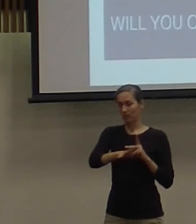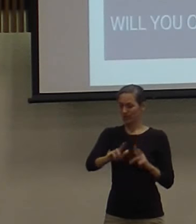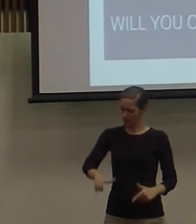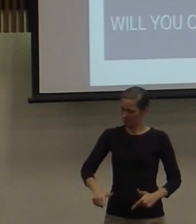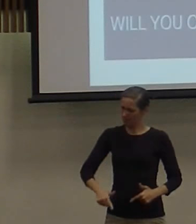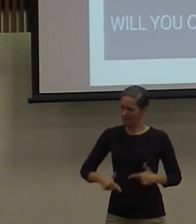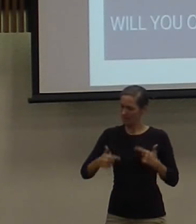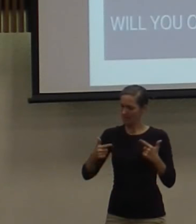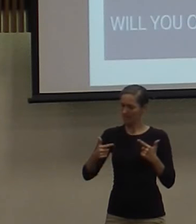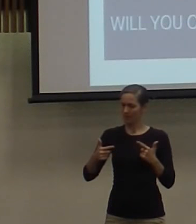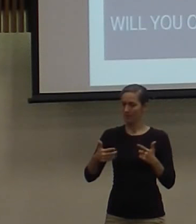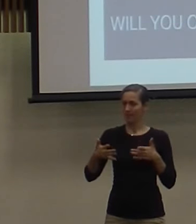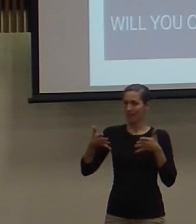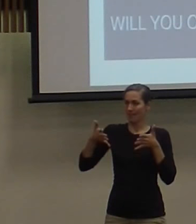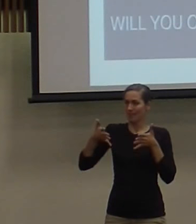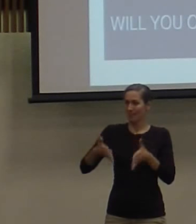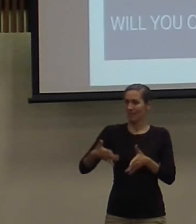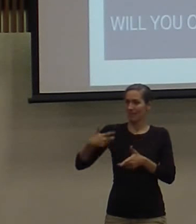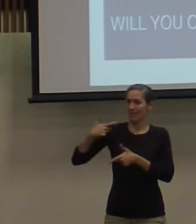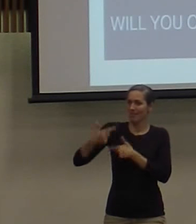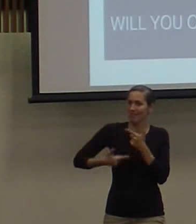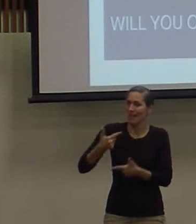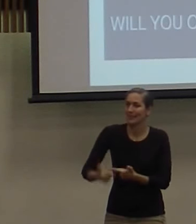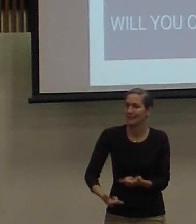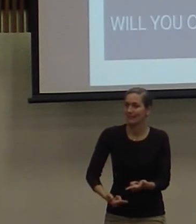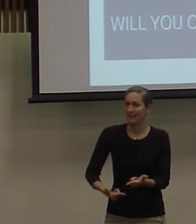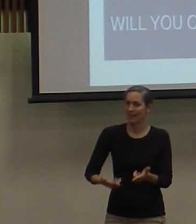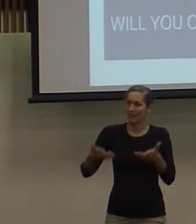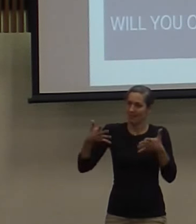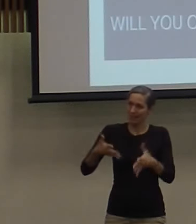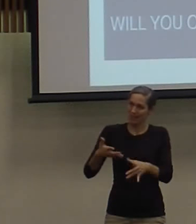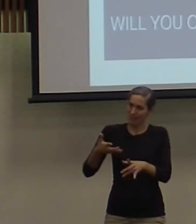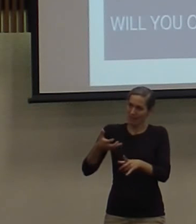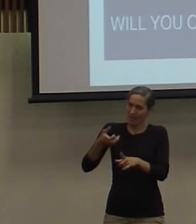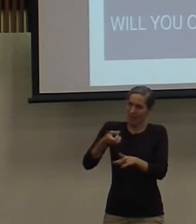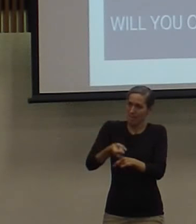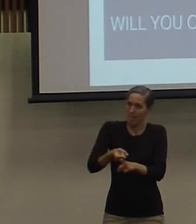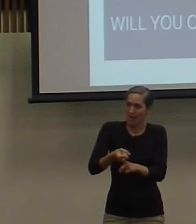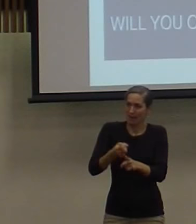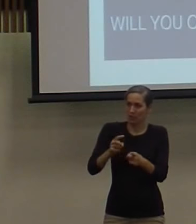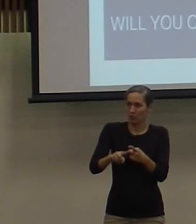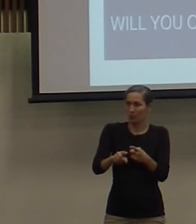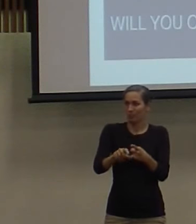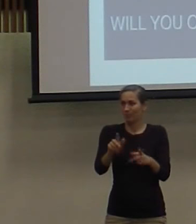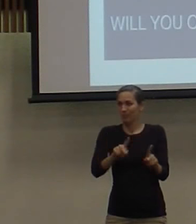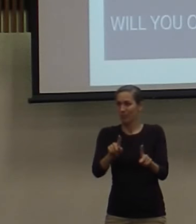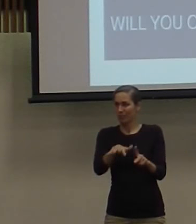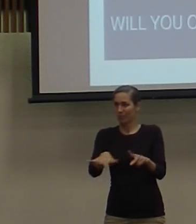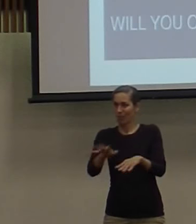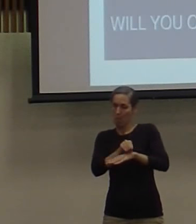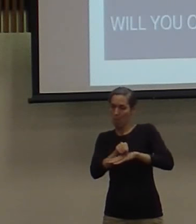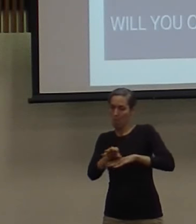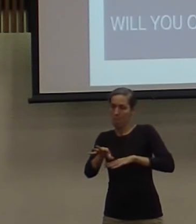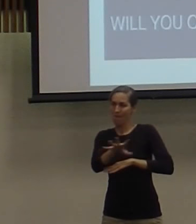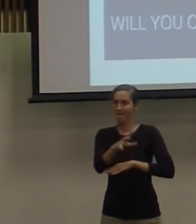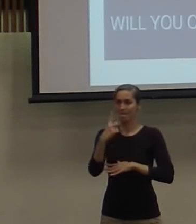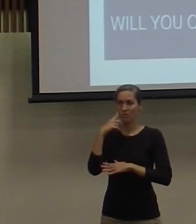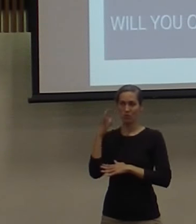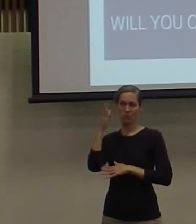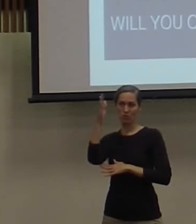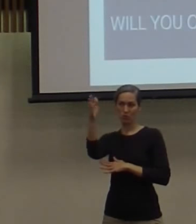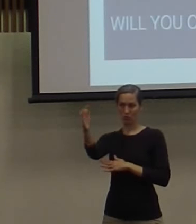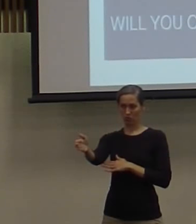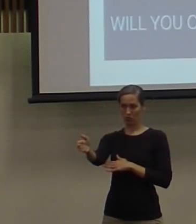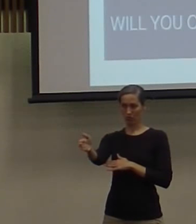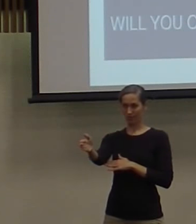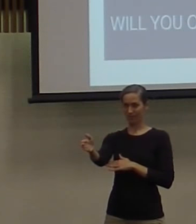your legacy, your impact to the people around you and for the future,